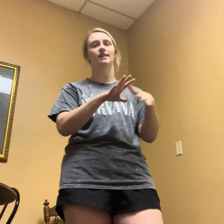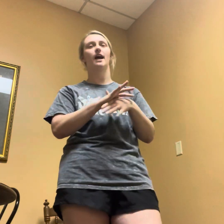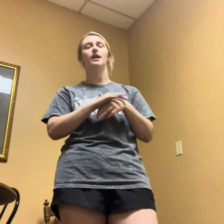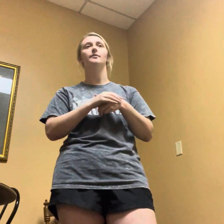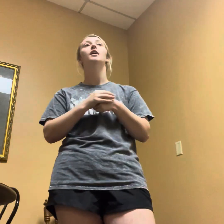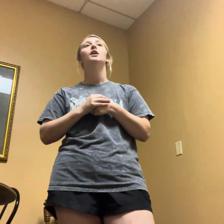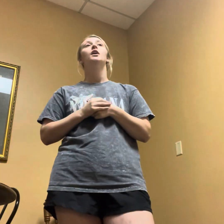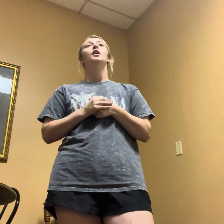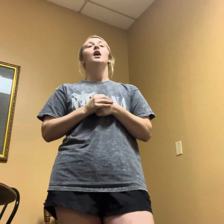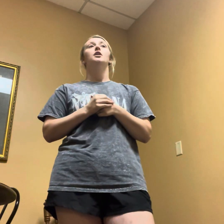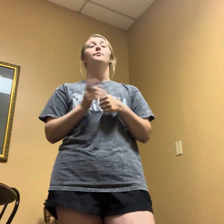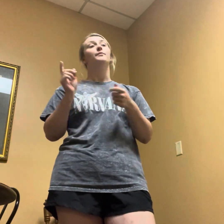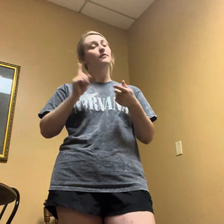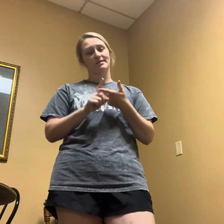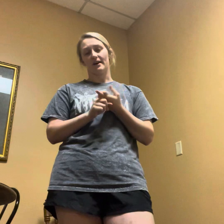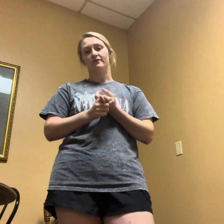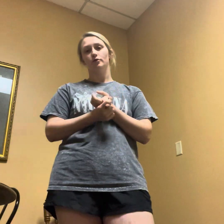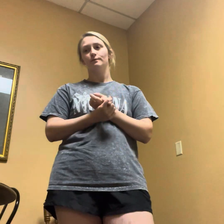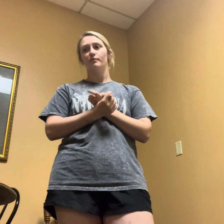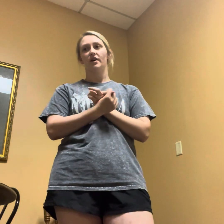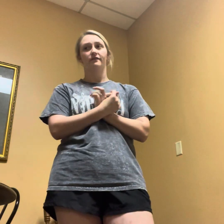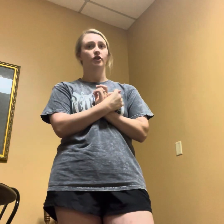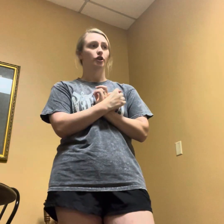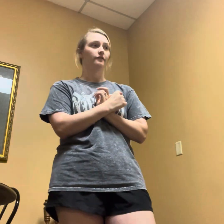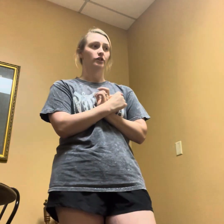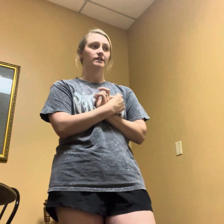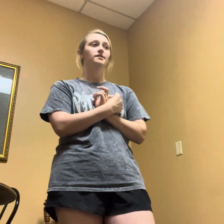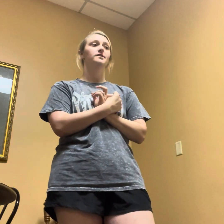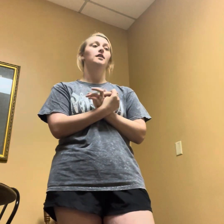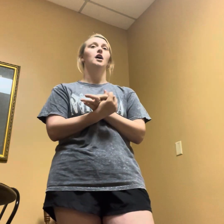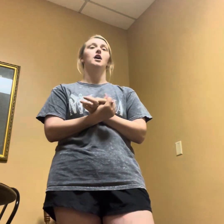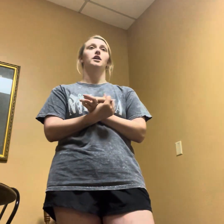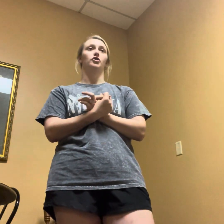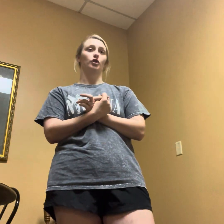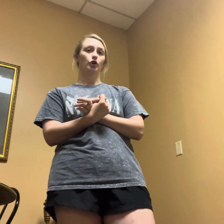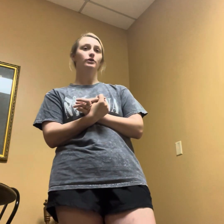game. Be respectful of your friends in your groups.